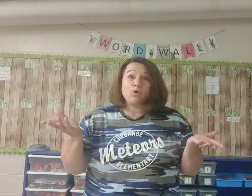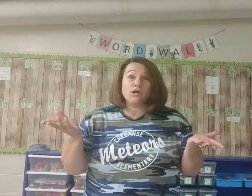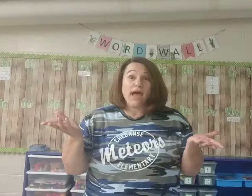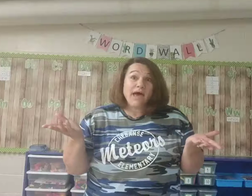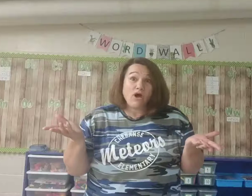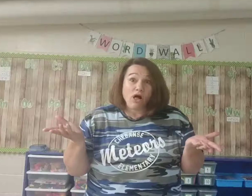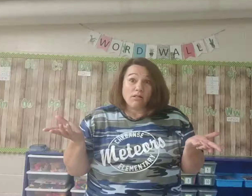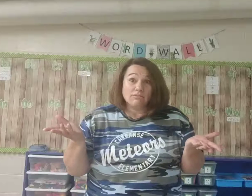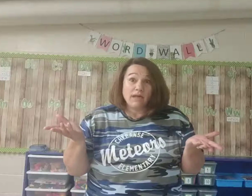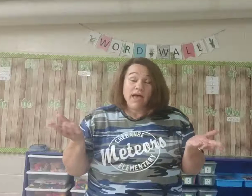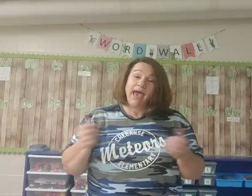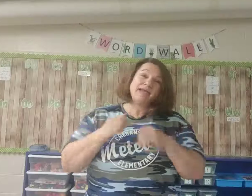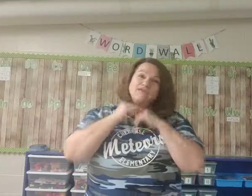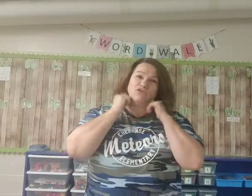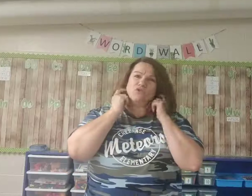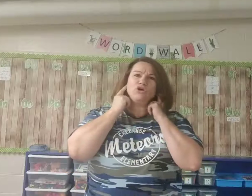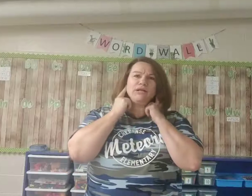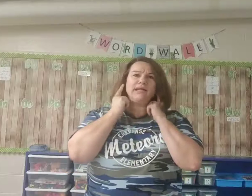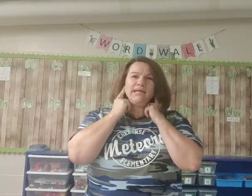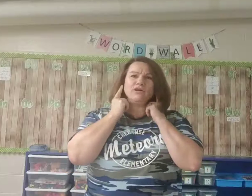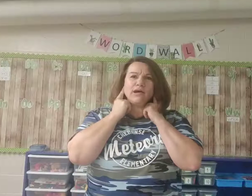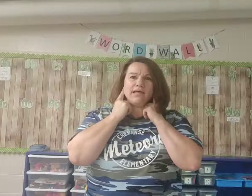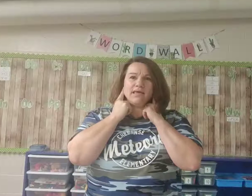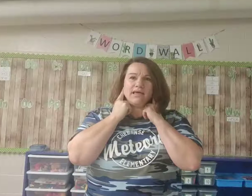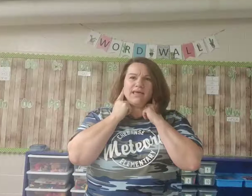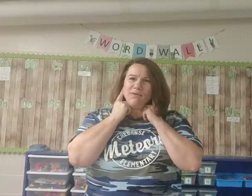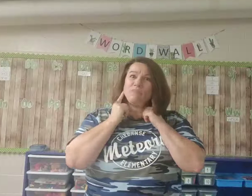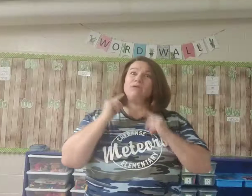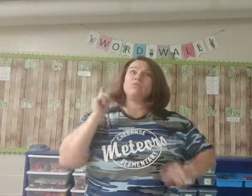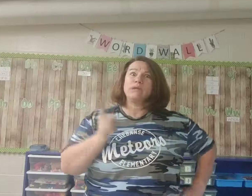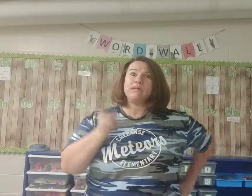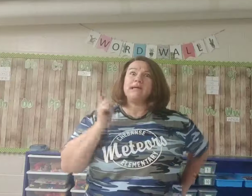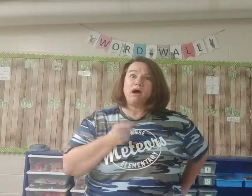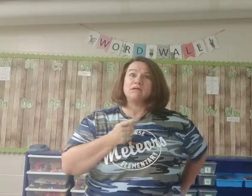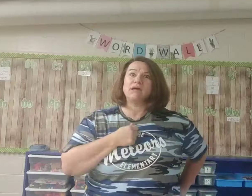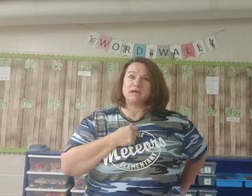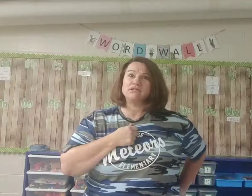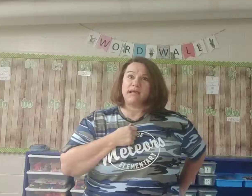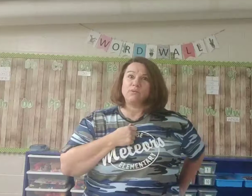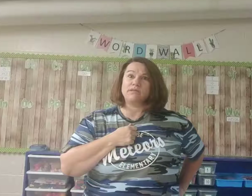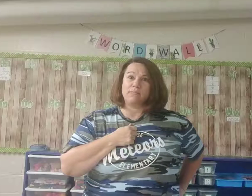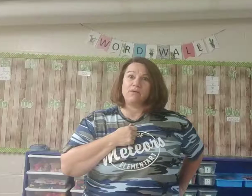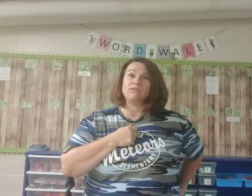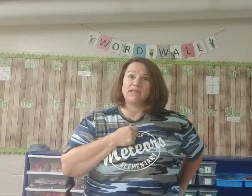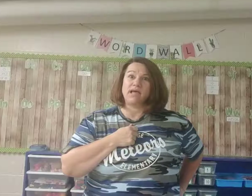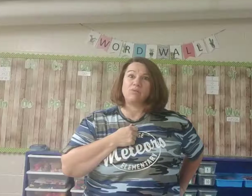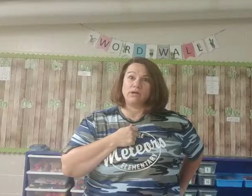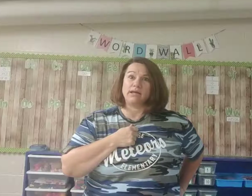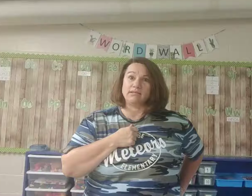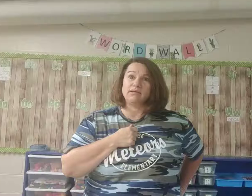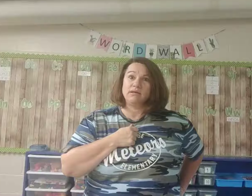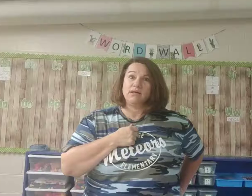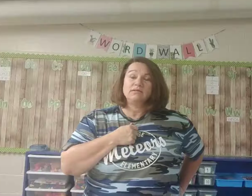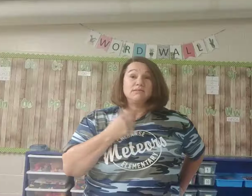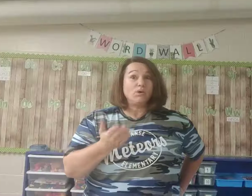work at all. And if you couldn't hear anything, it would be really hard to understand what somebody was saying, wouldn't it? Someone